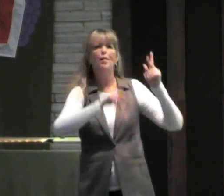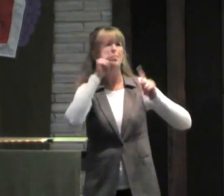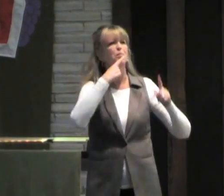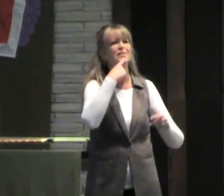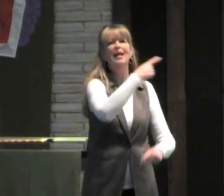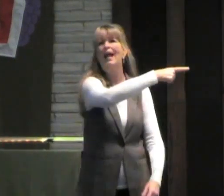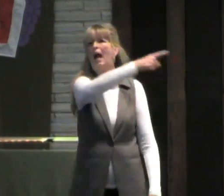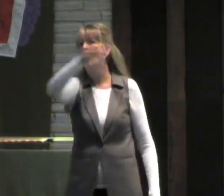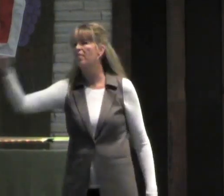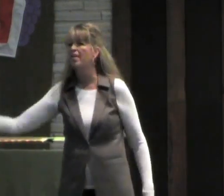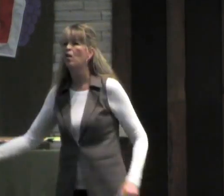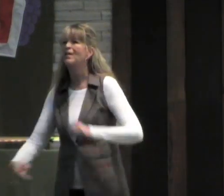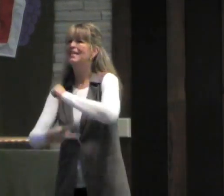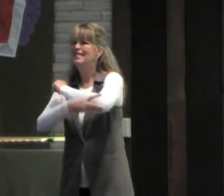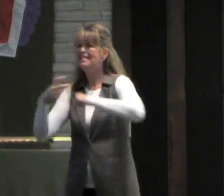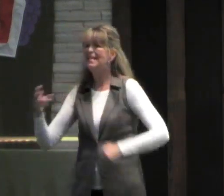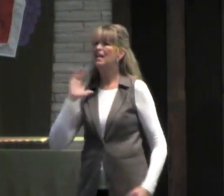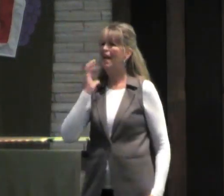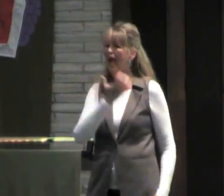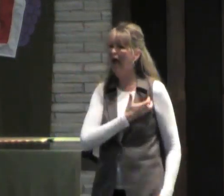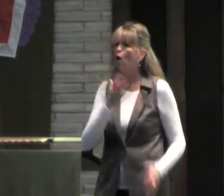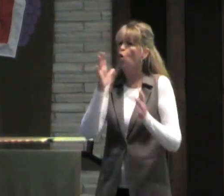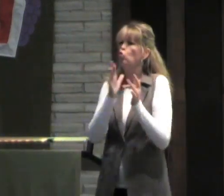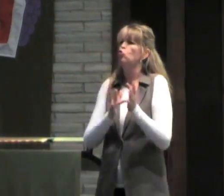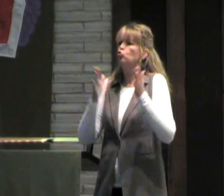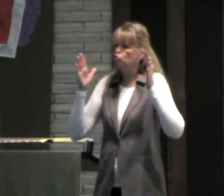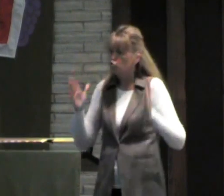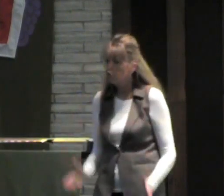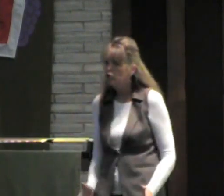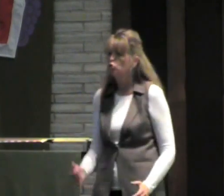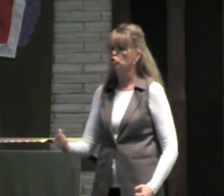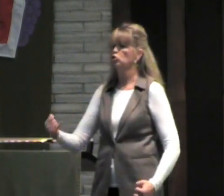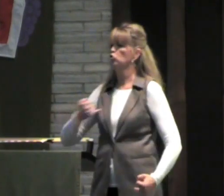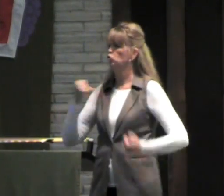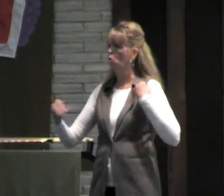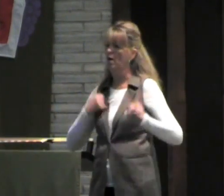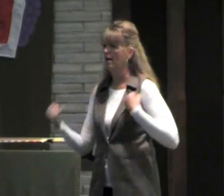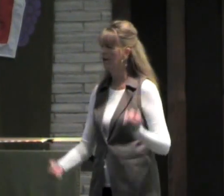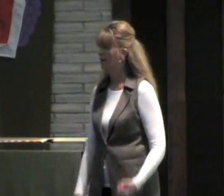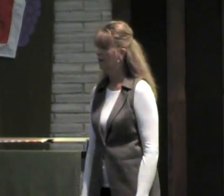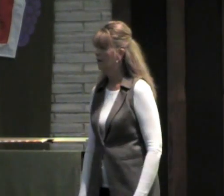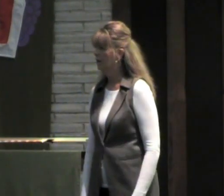We can't allow what people say out there to steal our Christian joy.